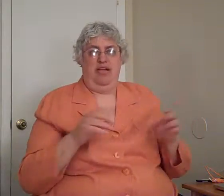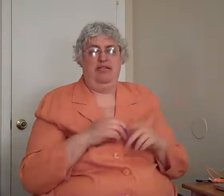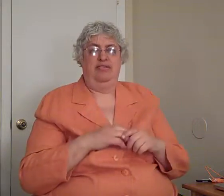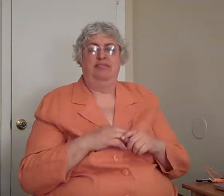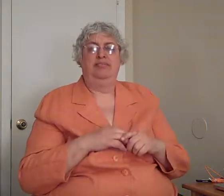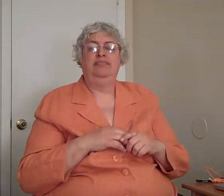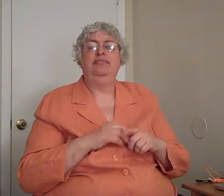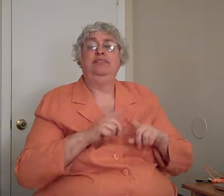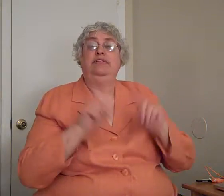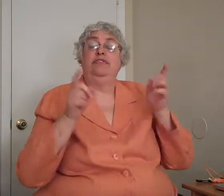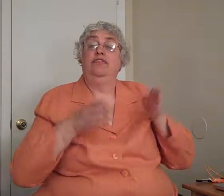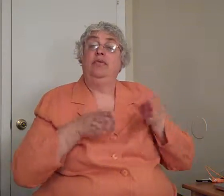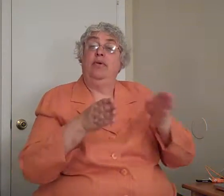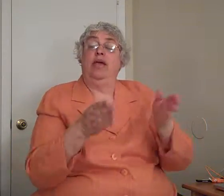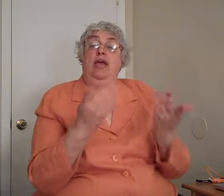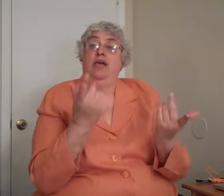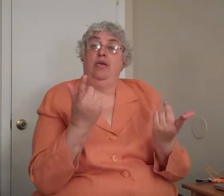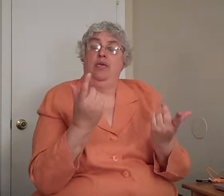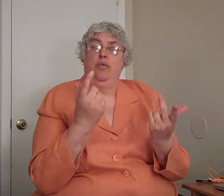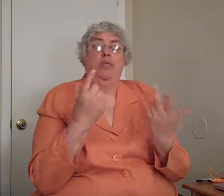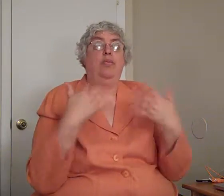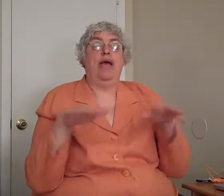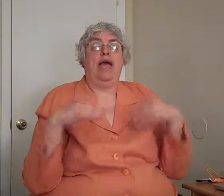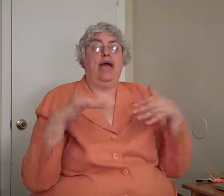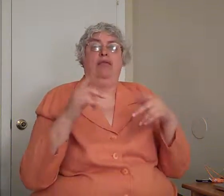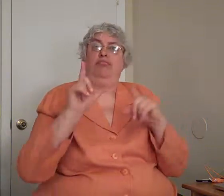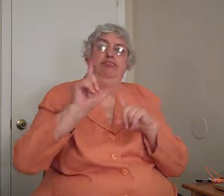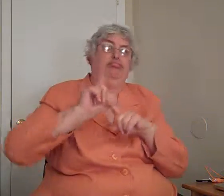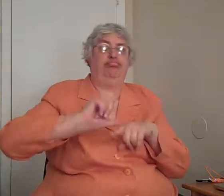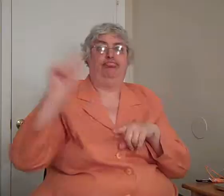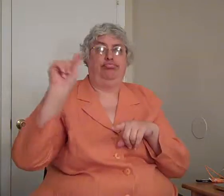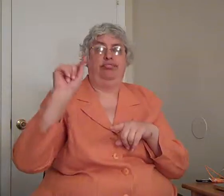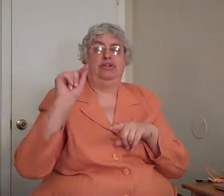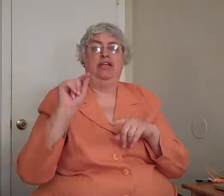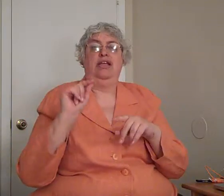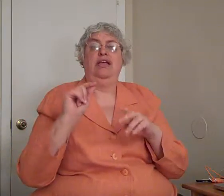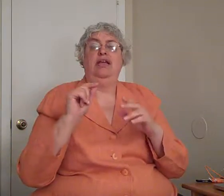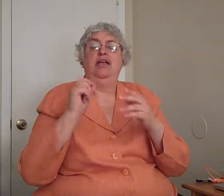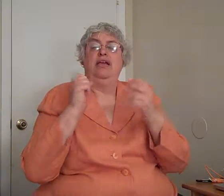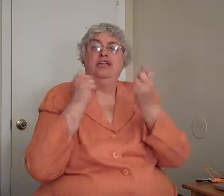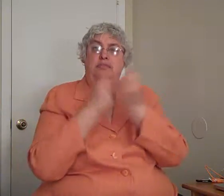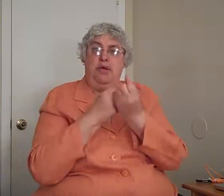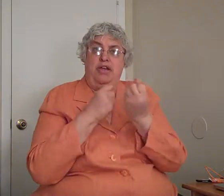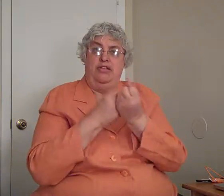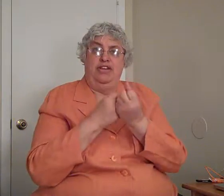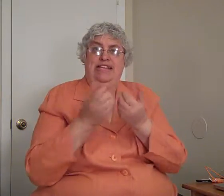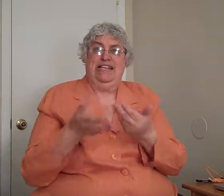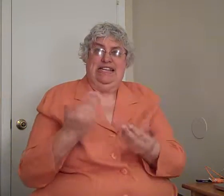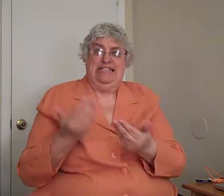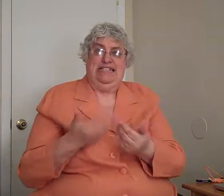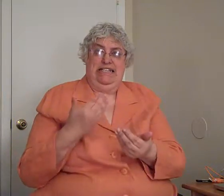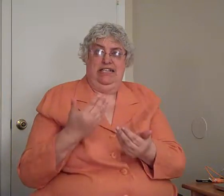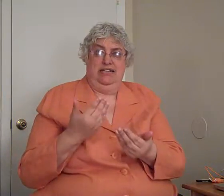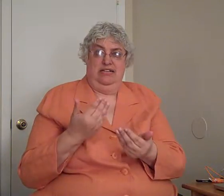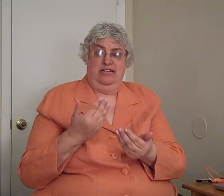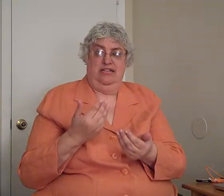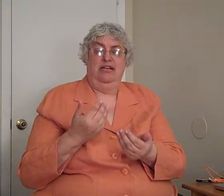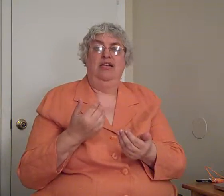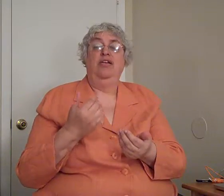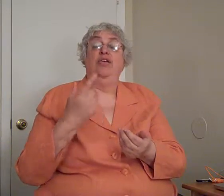different approach that I took, it worked like crazy. You see, sponsoring new distributors is actually very easy to do. And in fact, once you learn